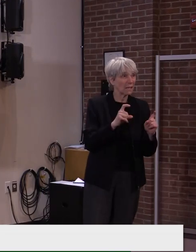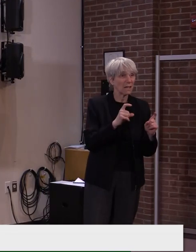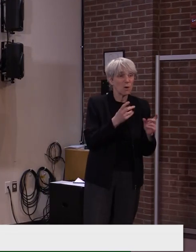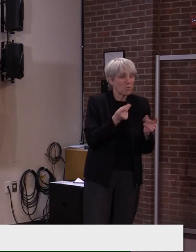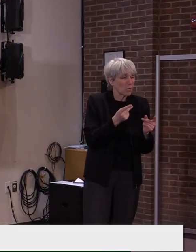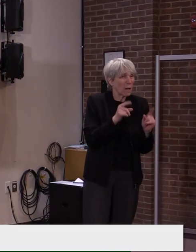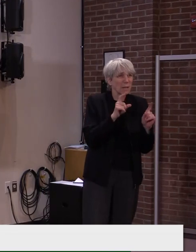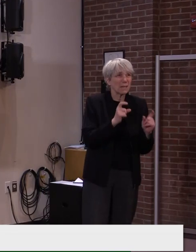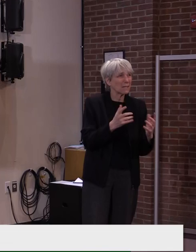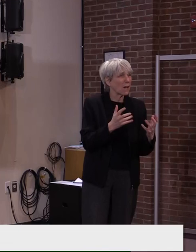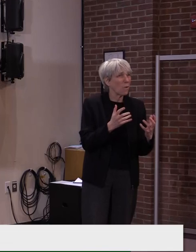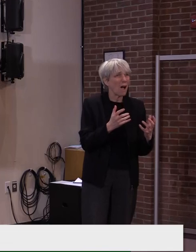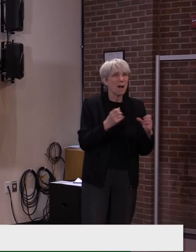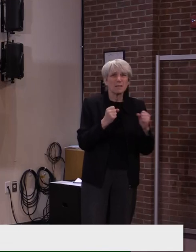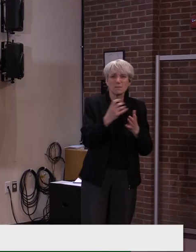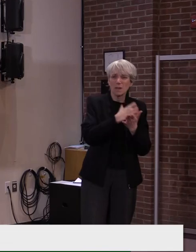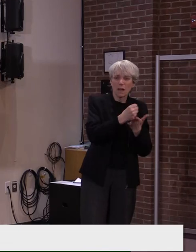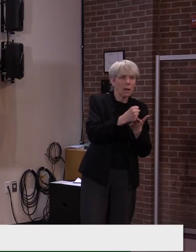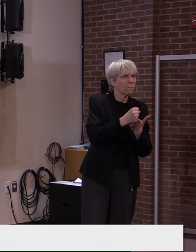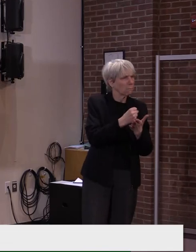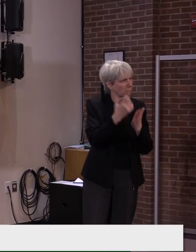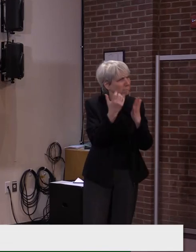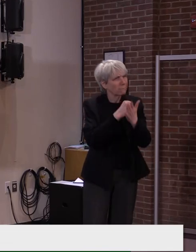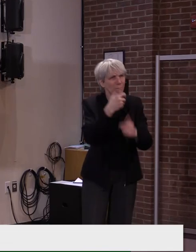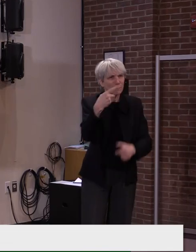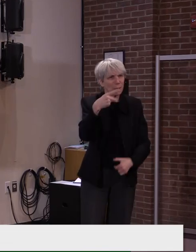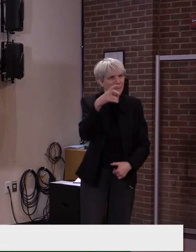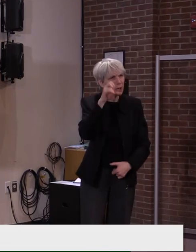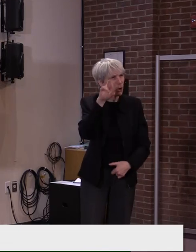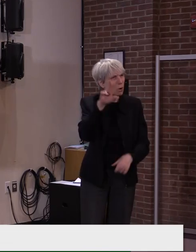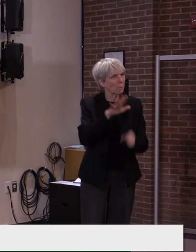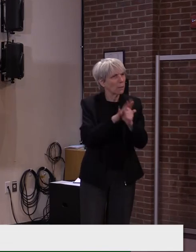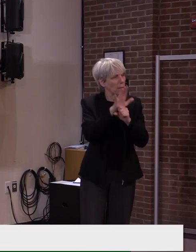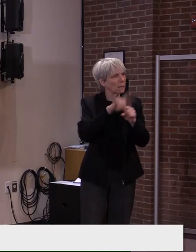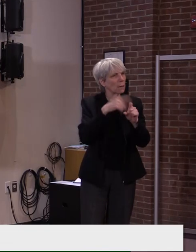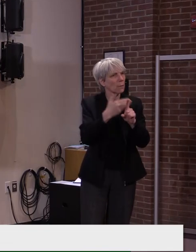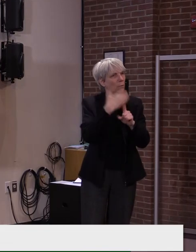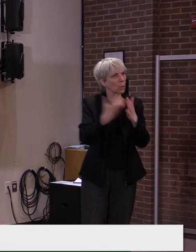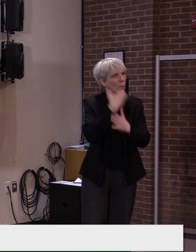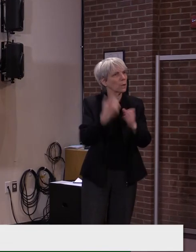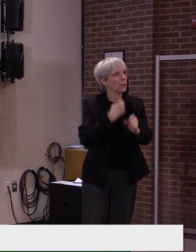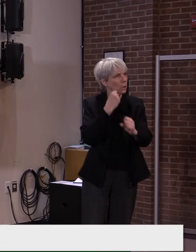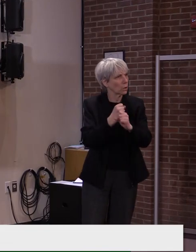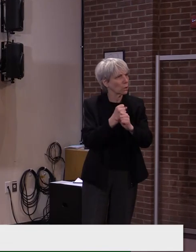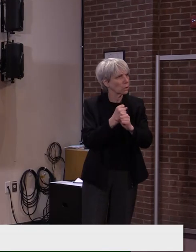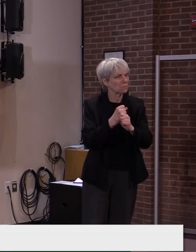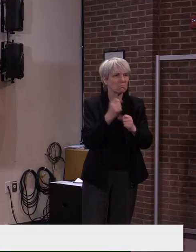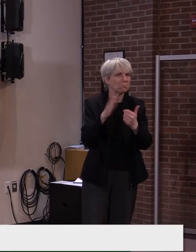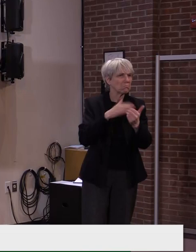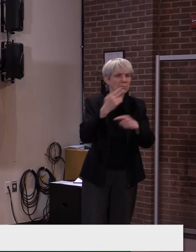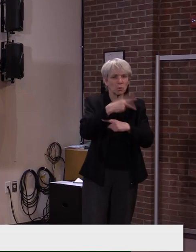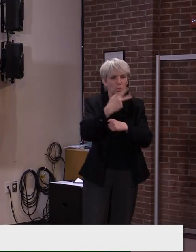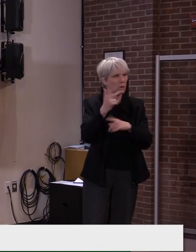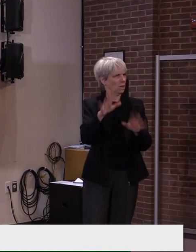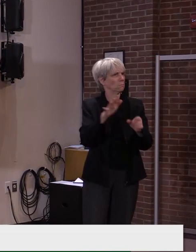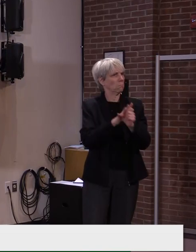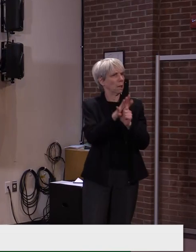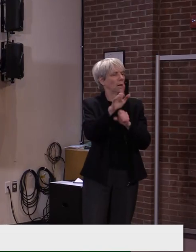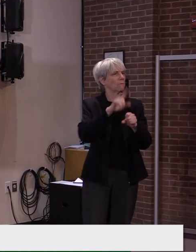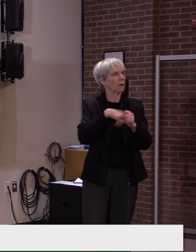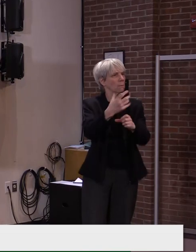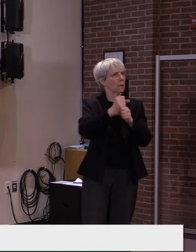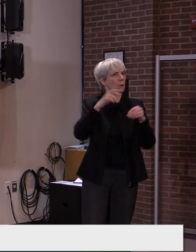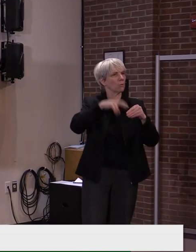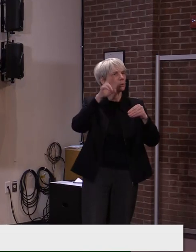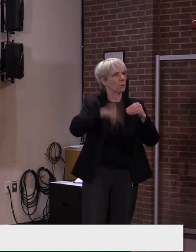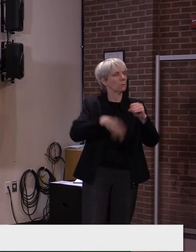still have the results before you go on the holiday. So I would encourage everybody to use all the platforms that we